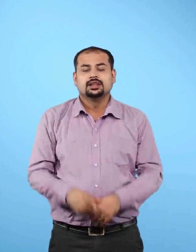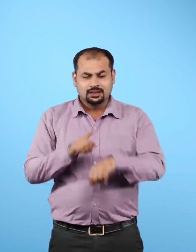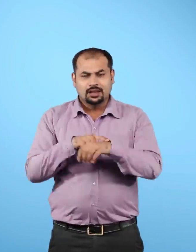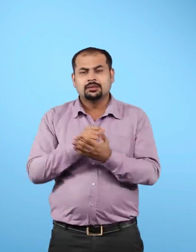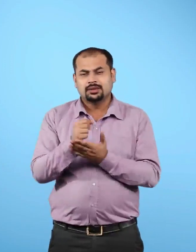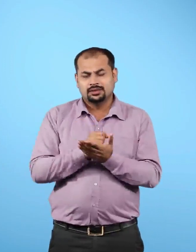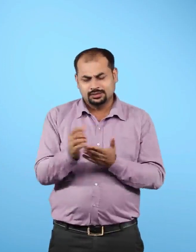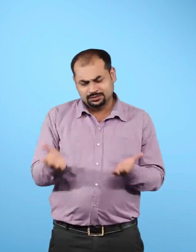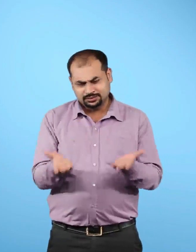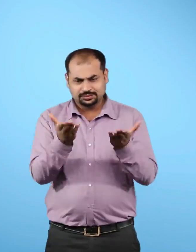Practice time.